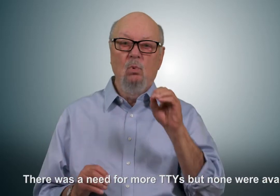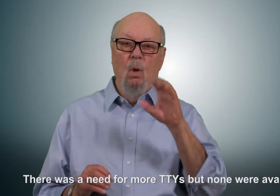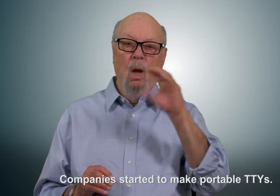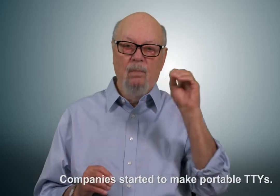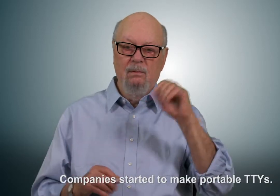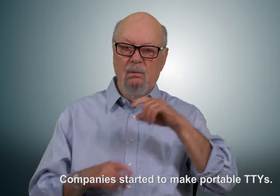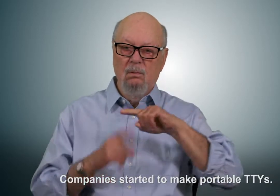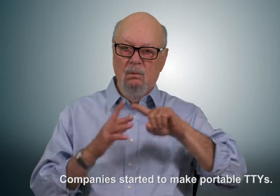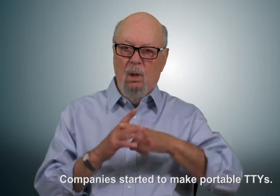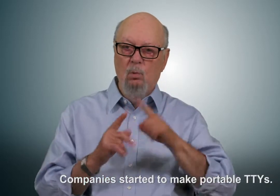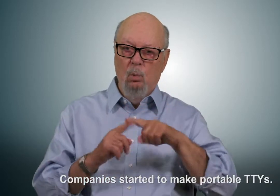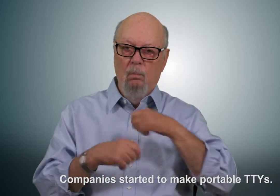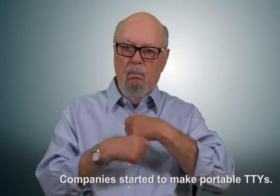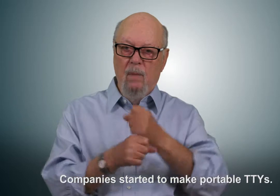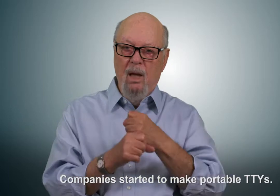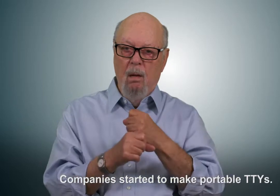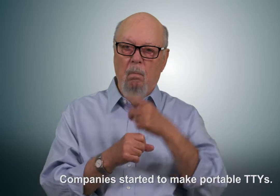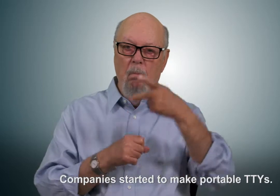Companies started to make portable TTYs.